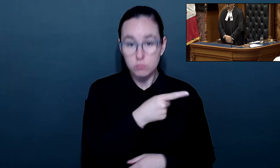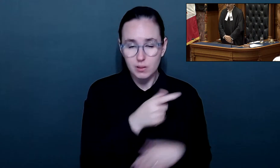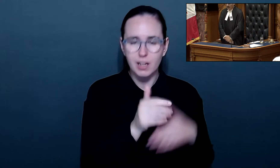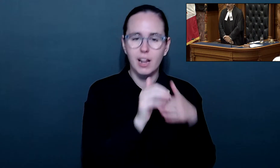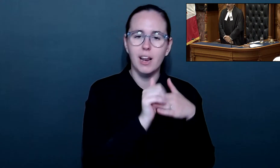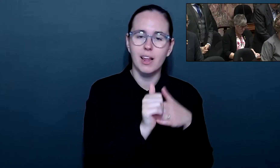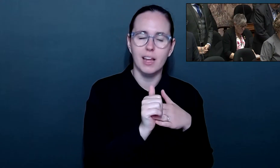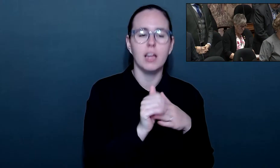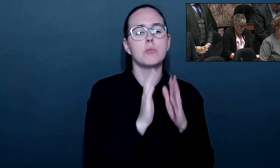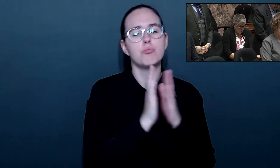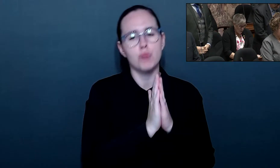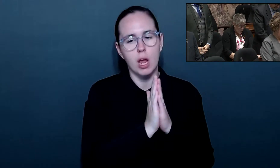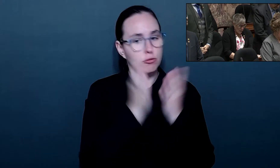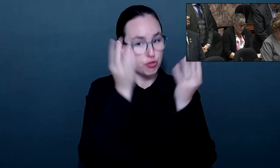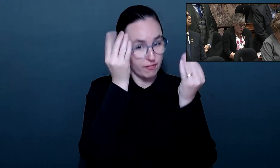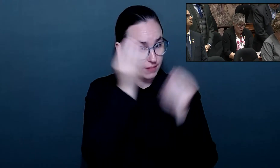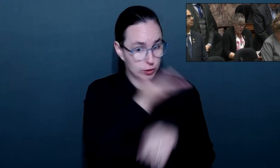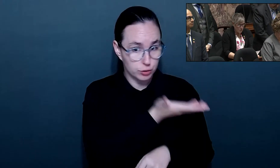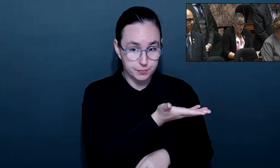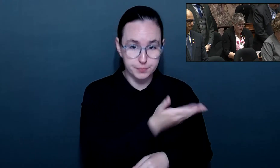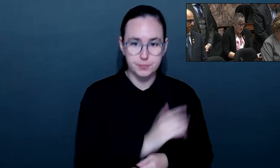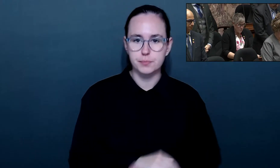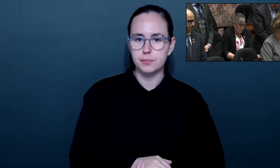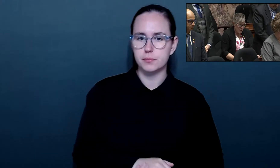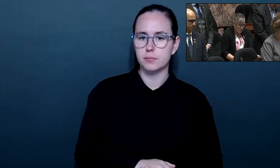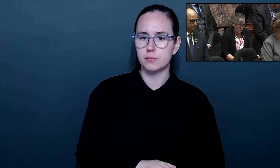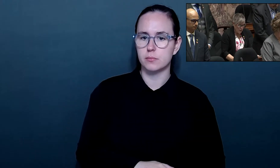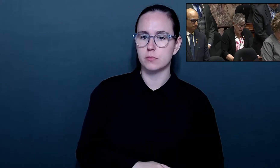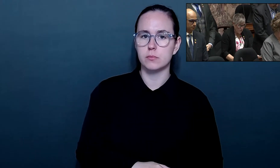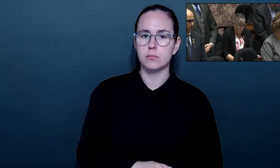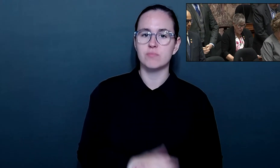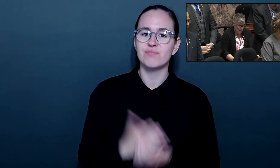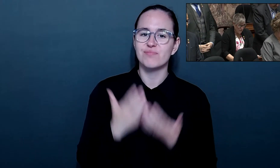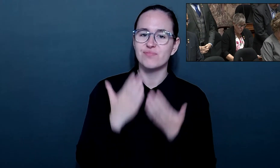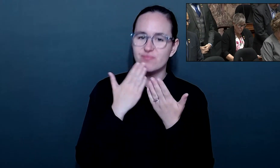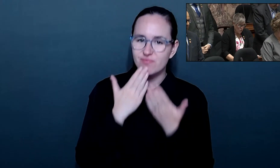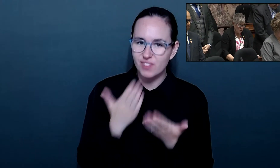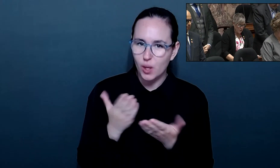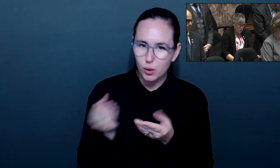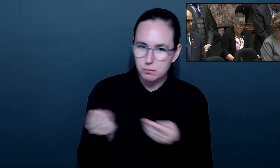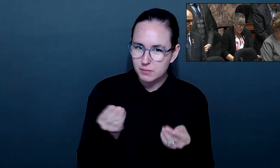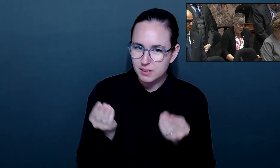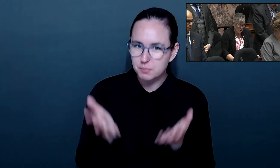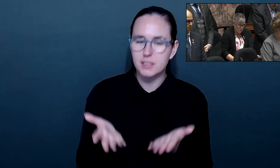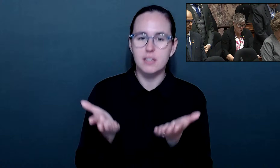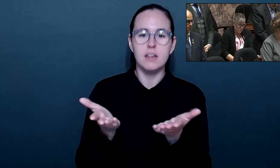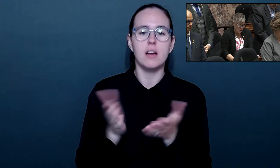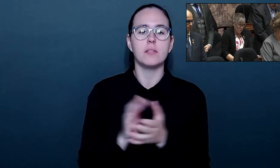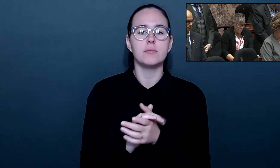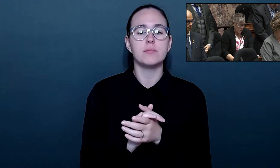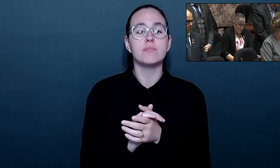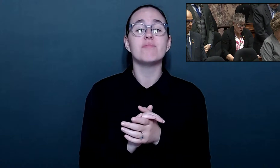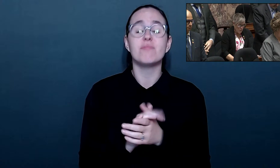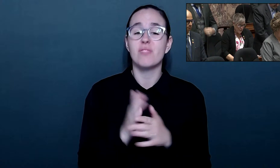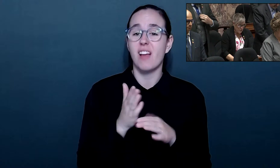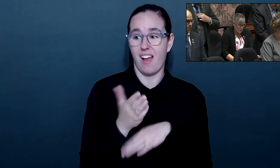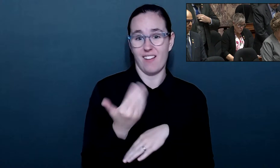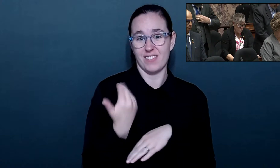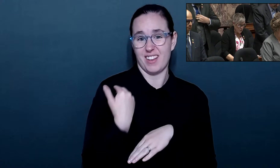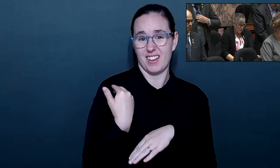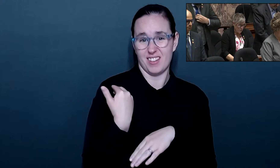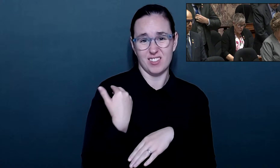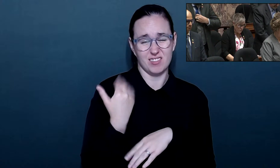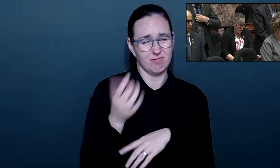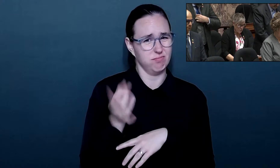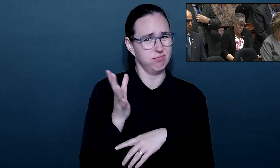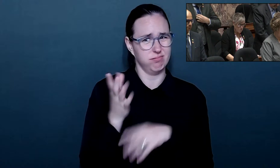Thank you, Mr. Speaker. After the tragic events of this past weekend, we are left with more questions than answers, and are reminded that